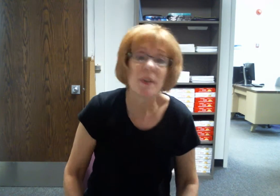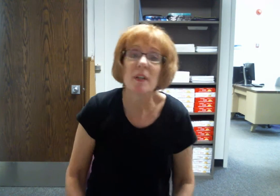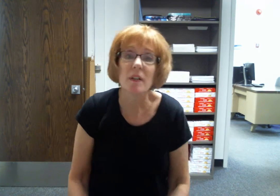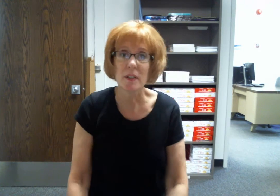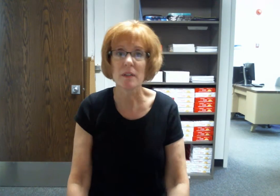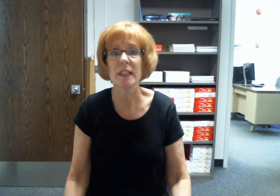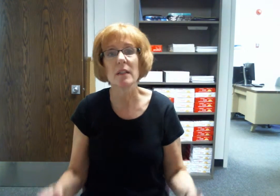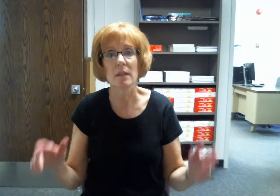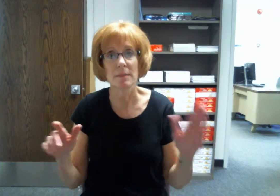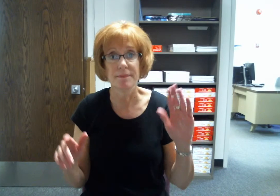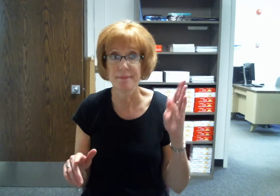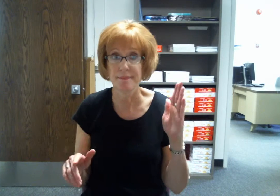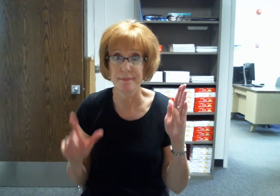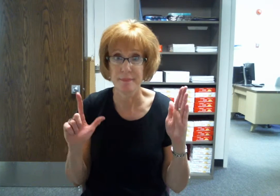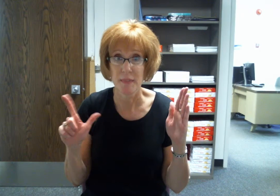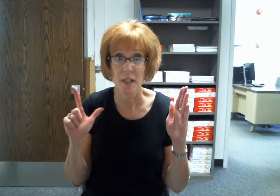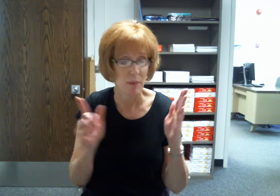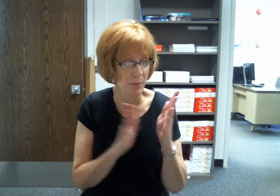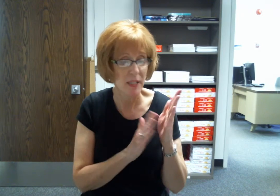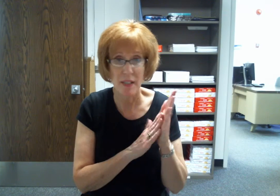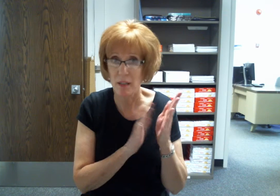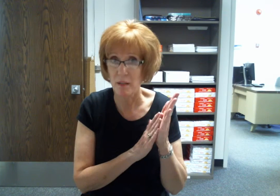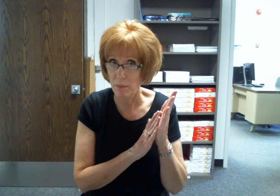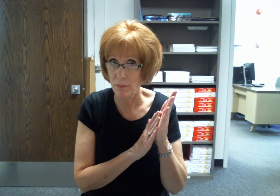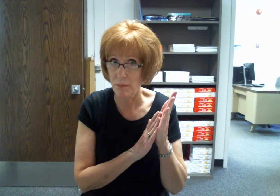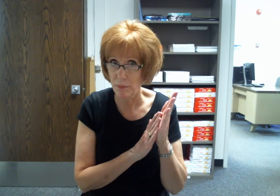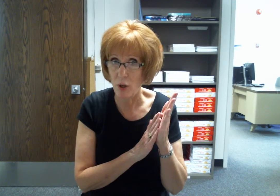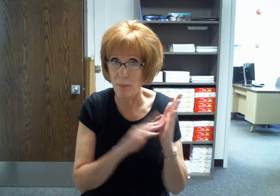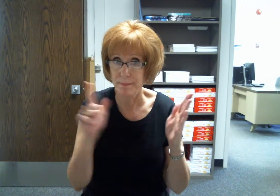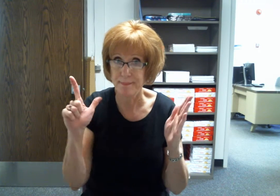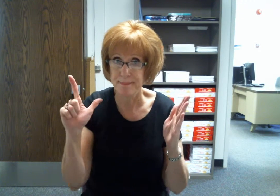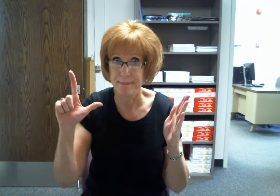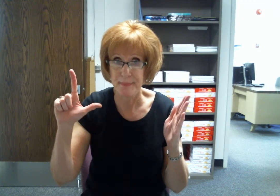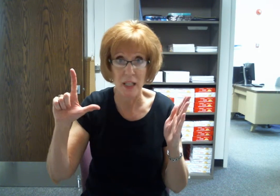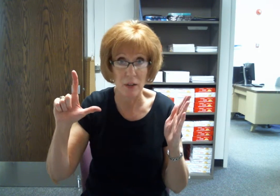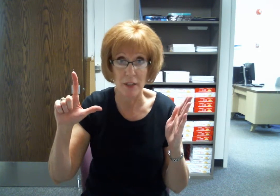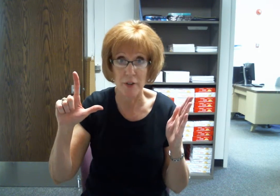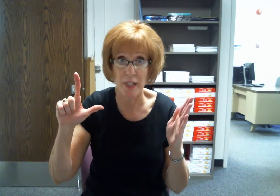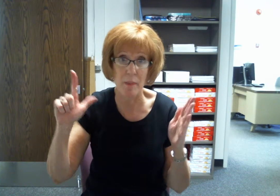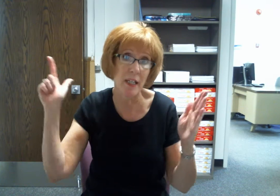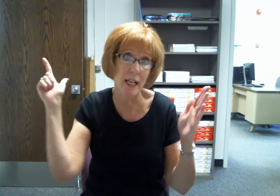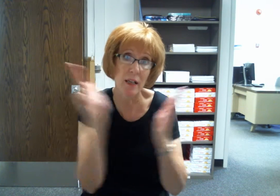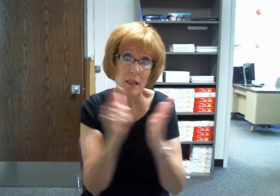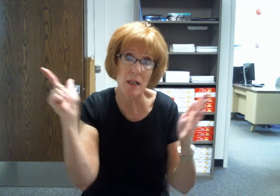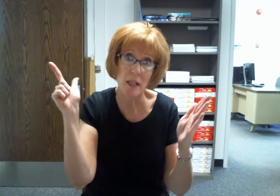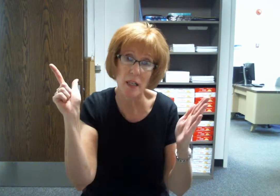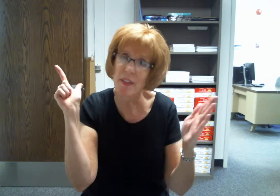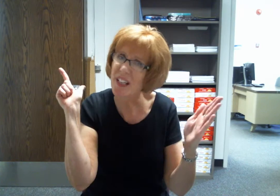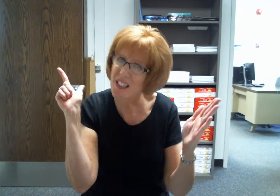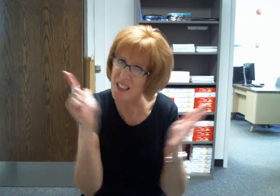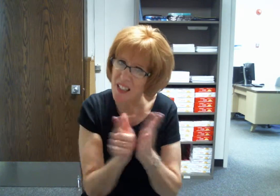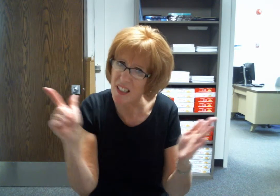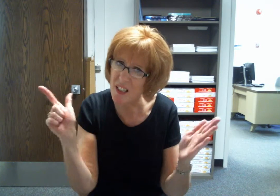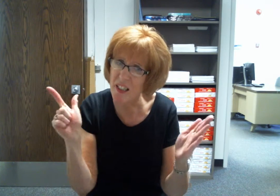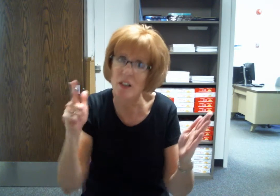Forbid, illegal, base hand, palm. L on your dominant hand, hit it. That is illegal.